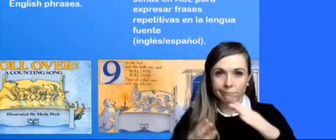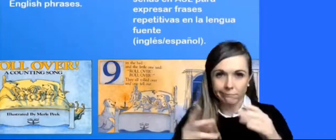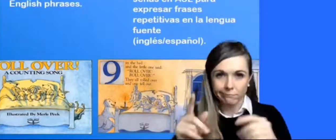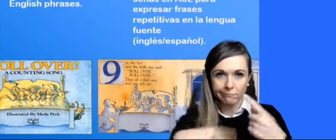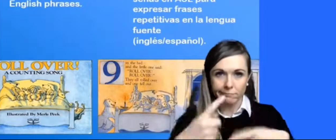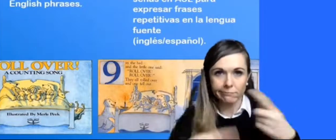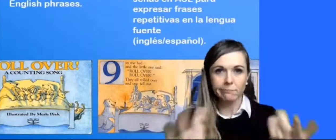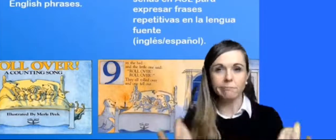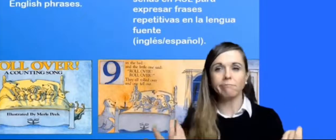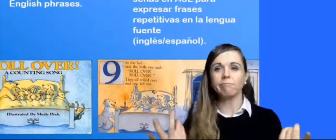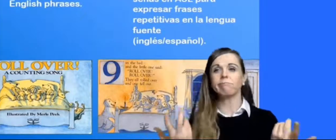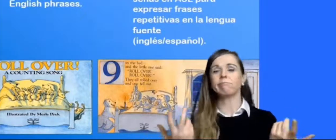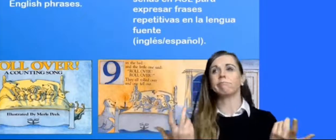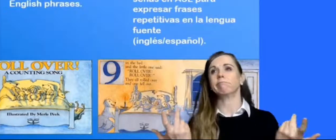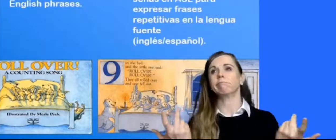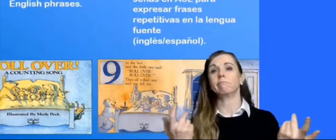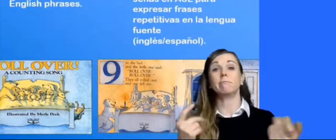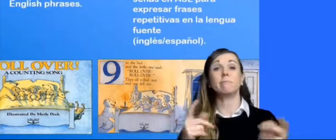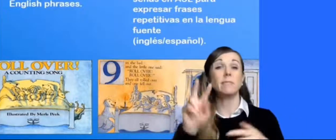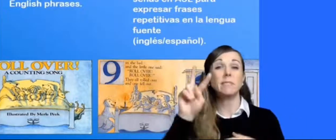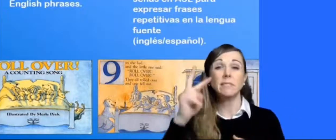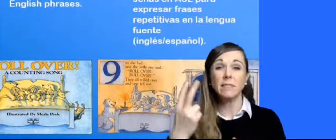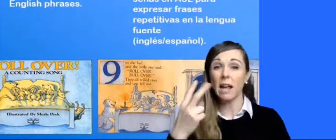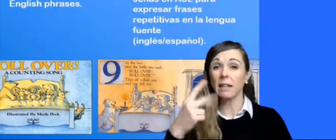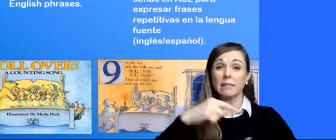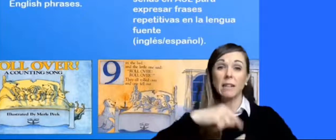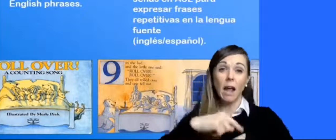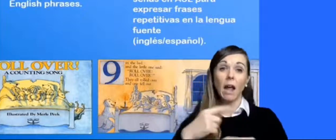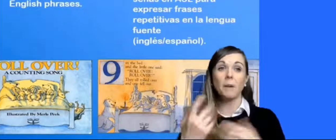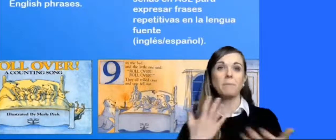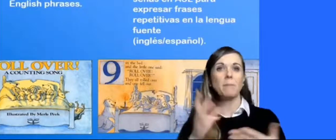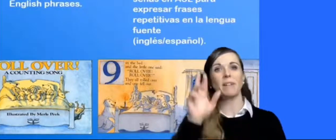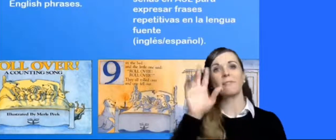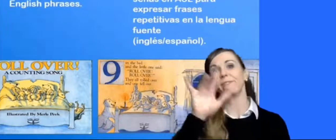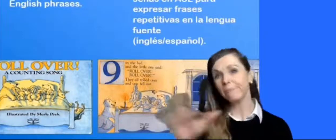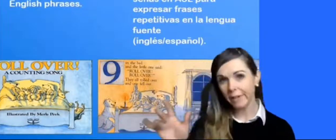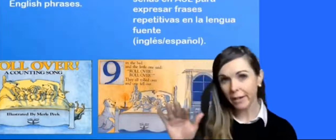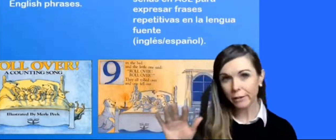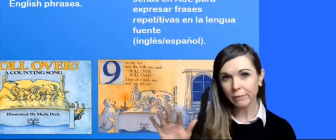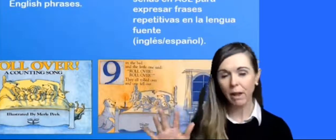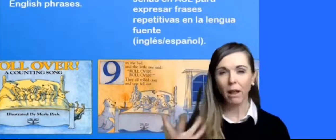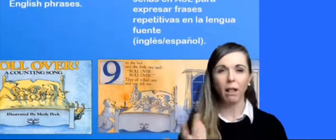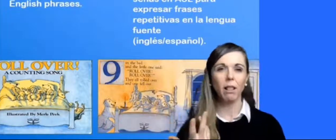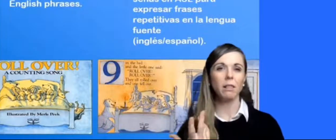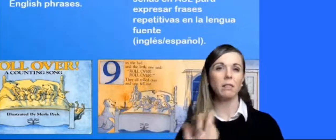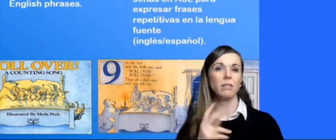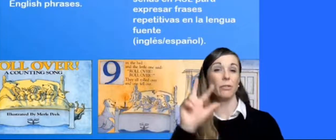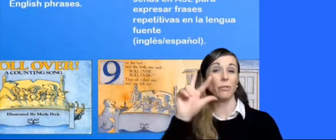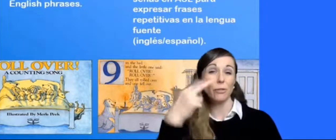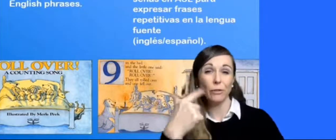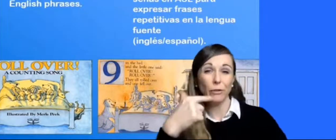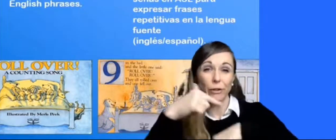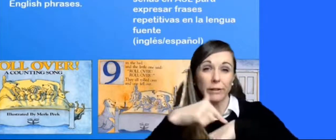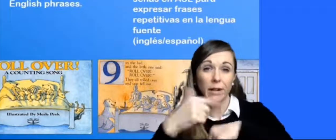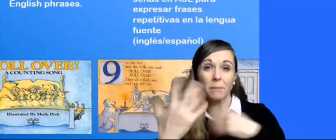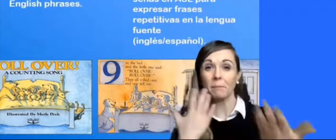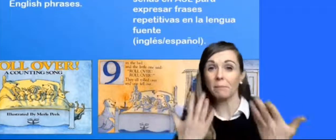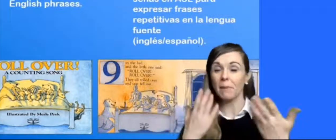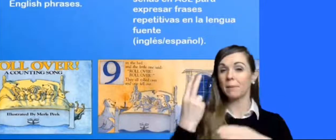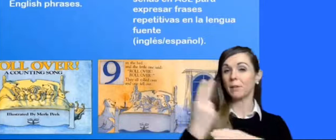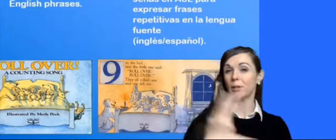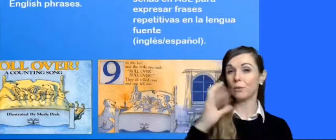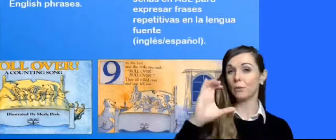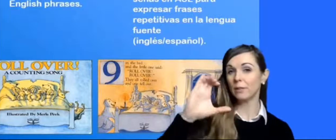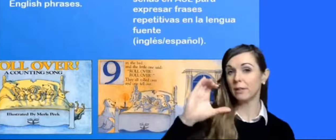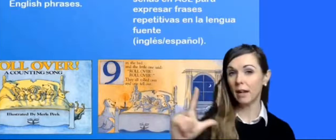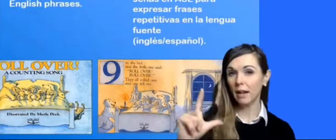first time, maybe you use the ASL sign for the word. Maybe the second time, you fingerspell